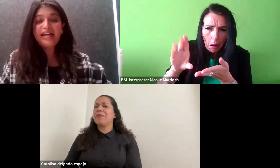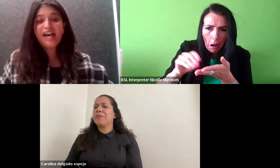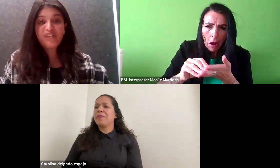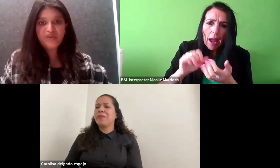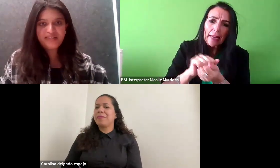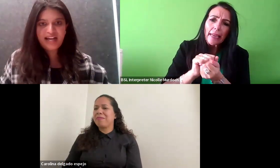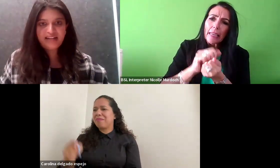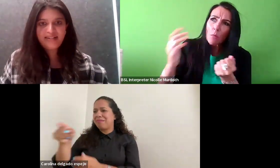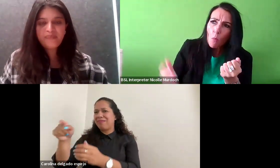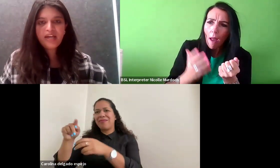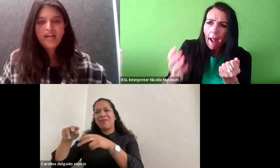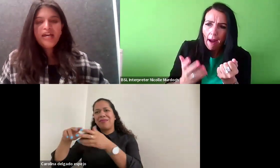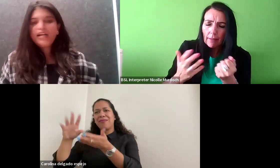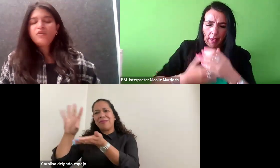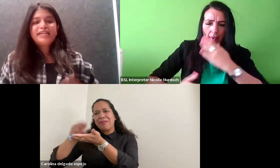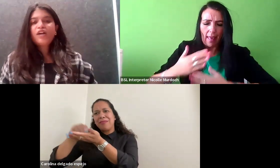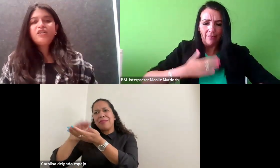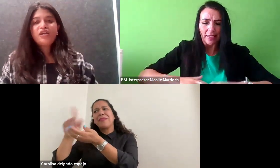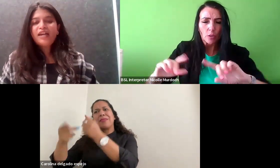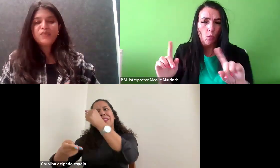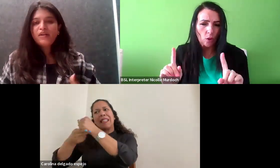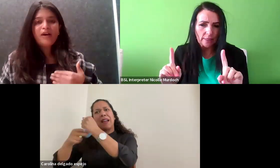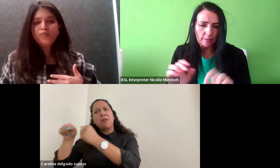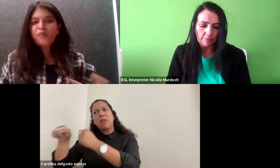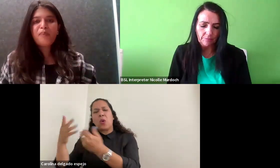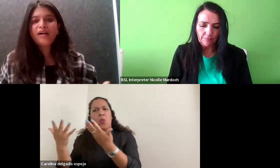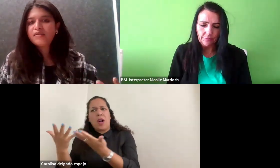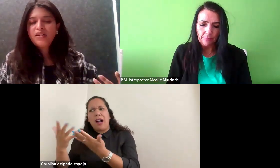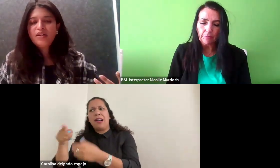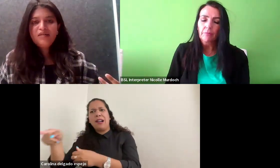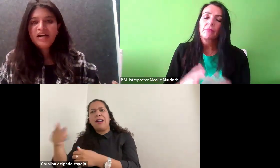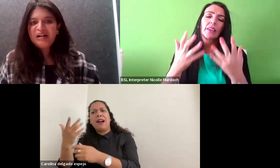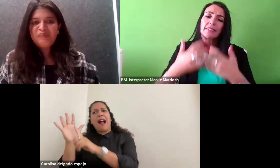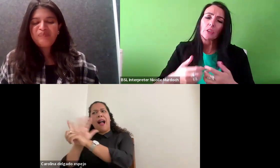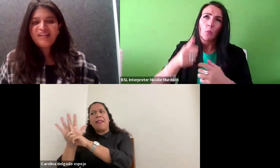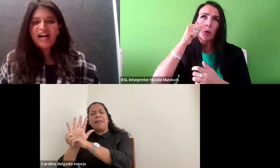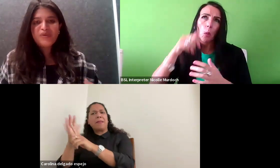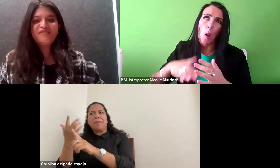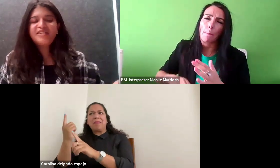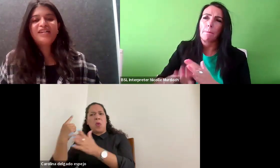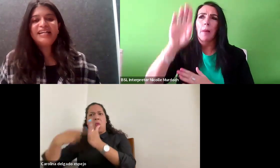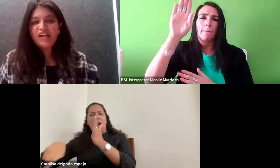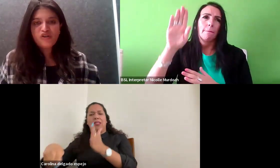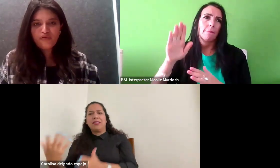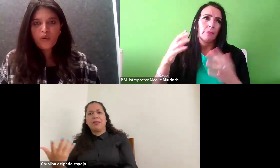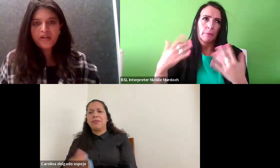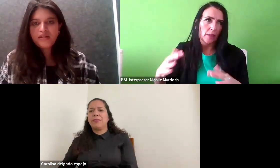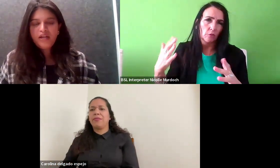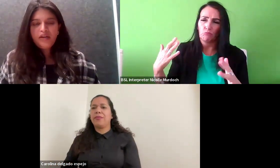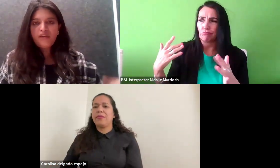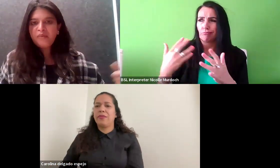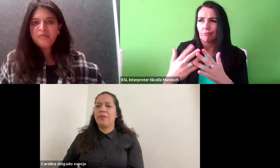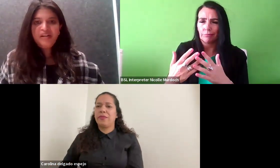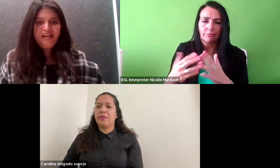technology might have in our society. Now, technology, as we know, has propelled our civilization